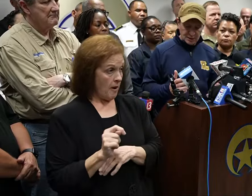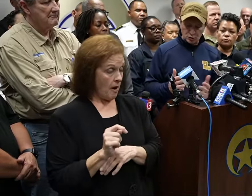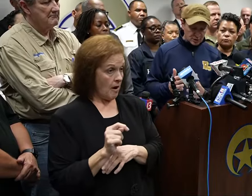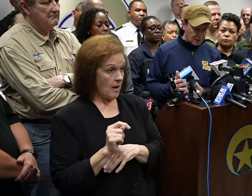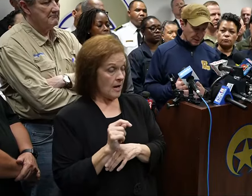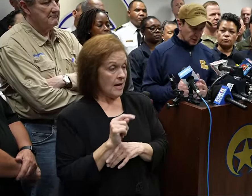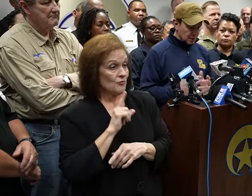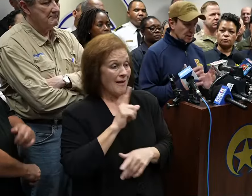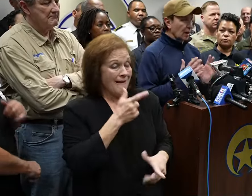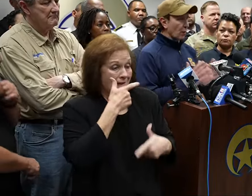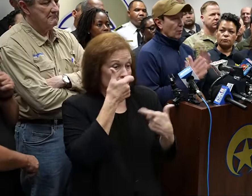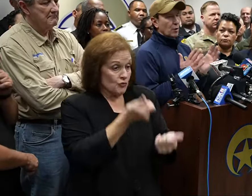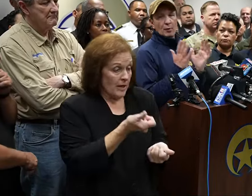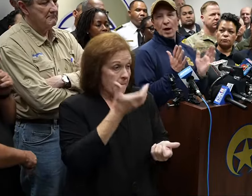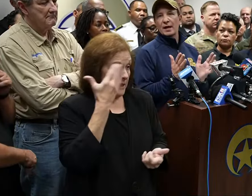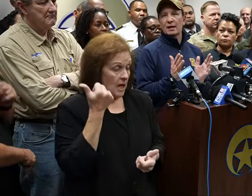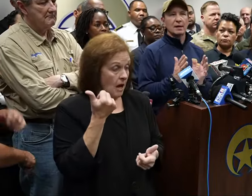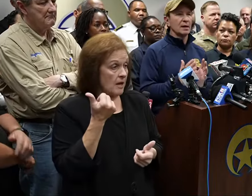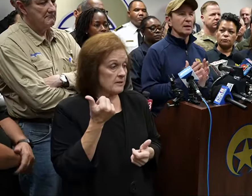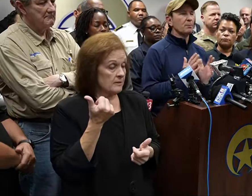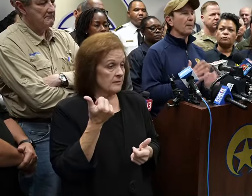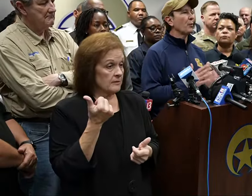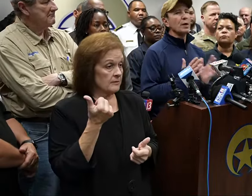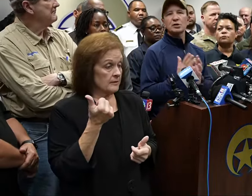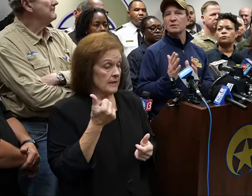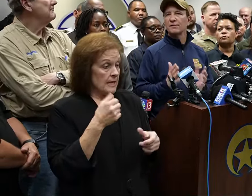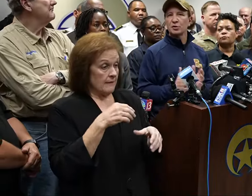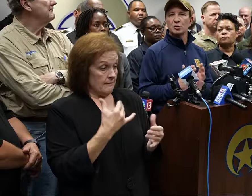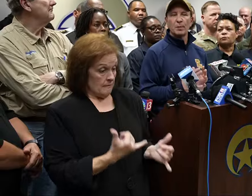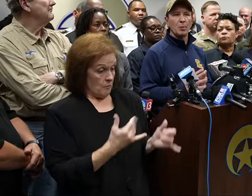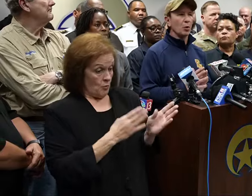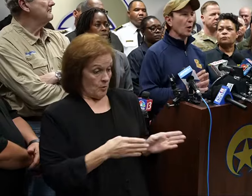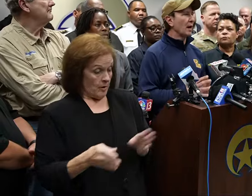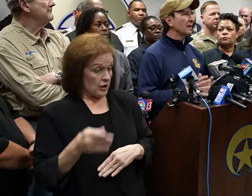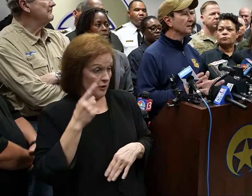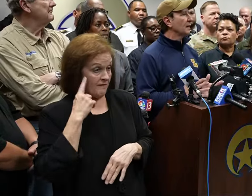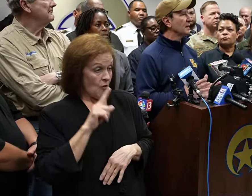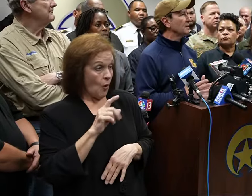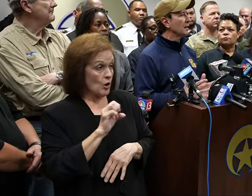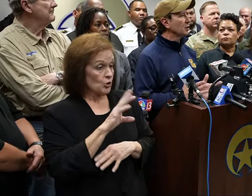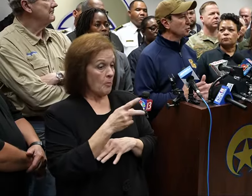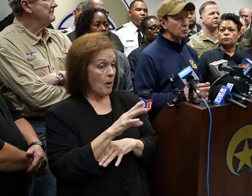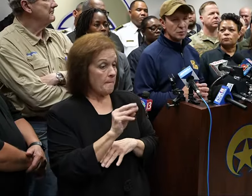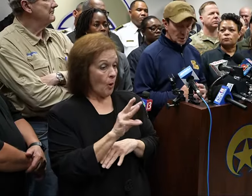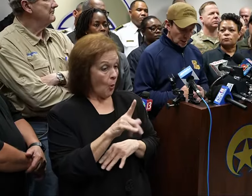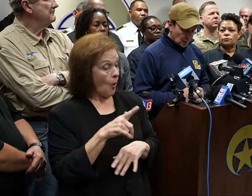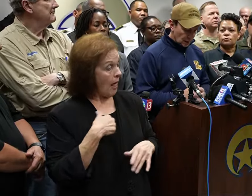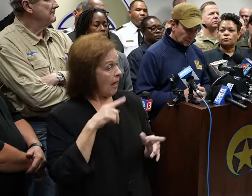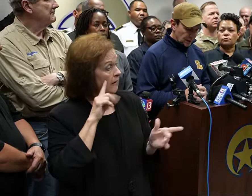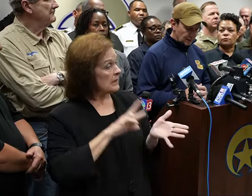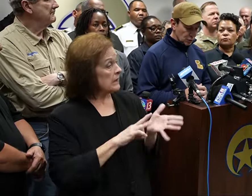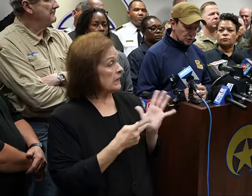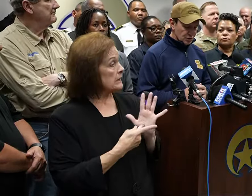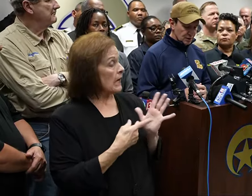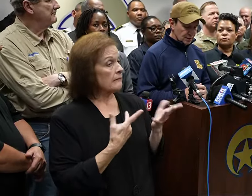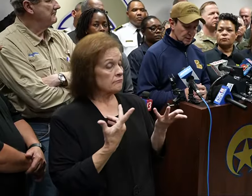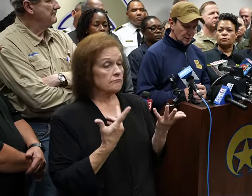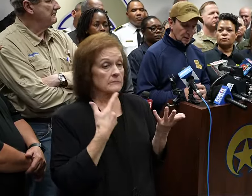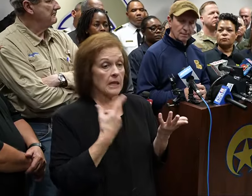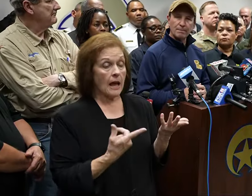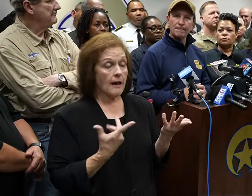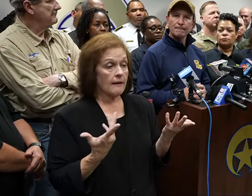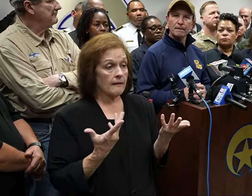And it's interesting because, ironically, in preparation for the Super Bowl, I had intended to issue an emergency